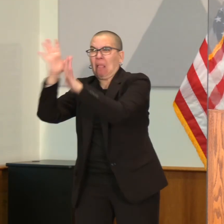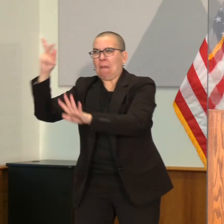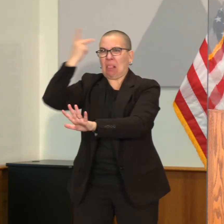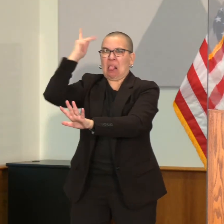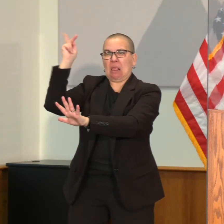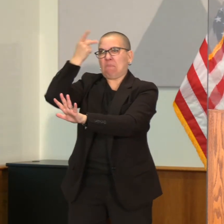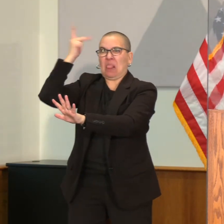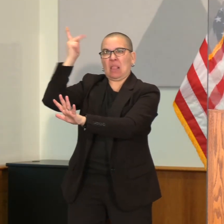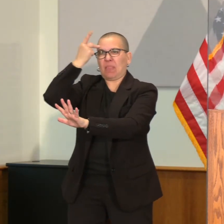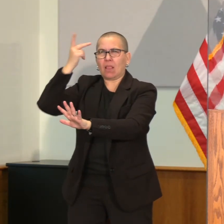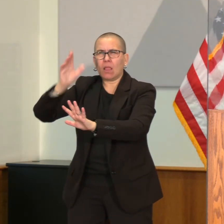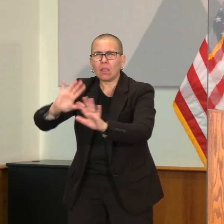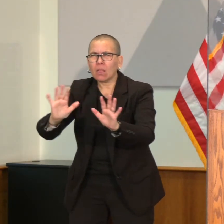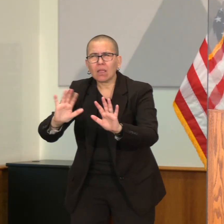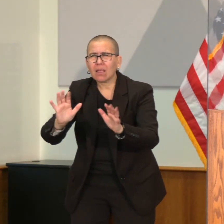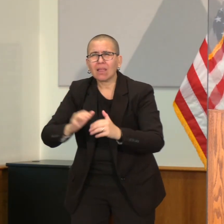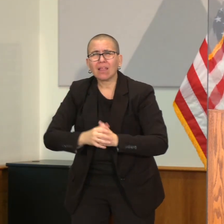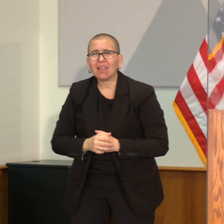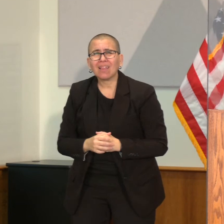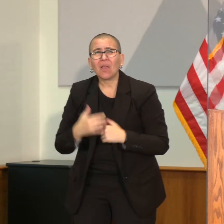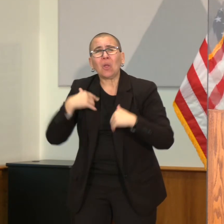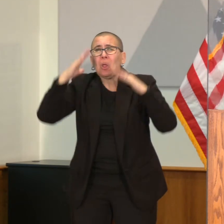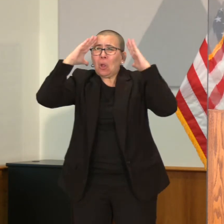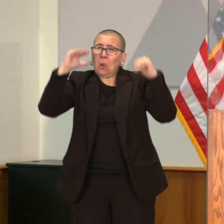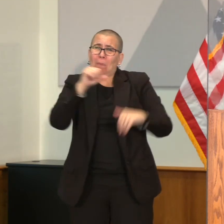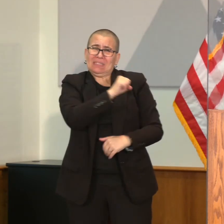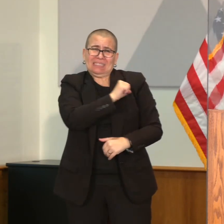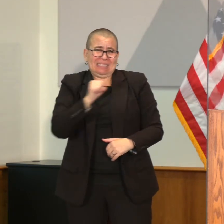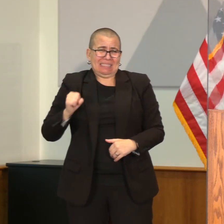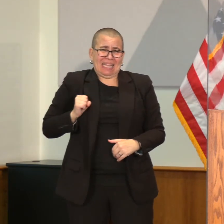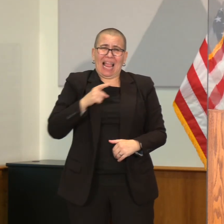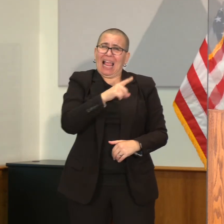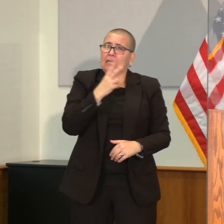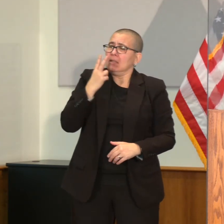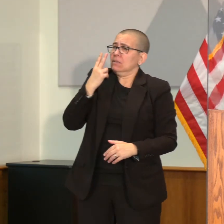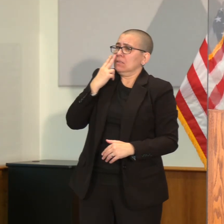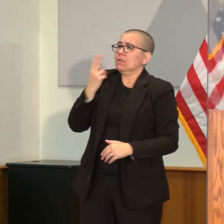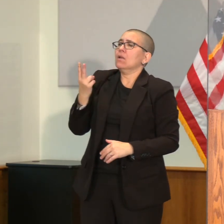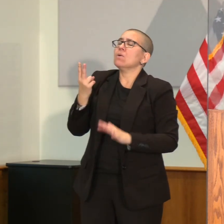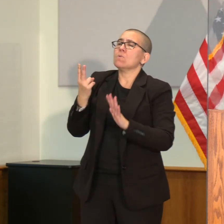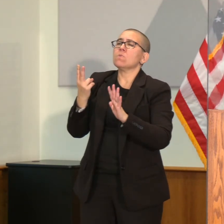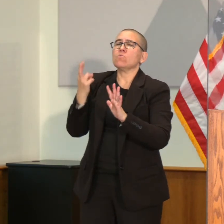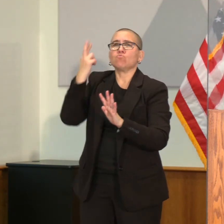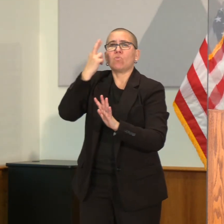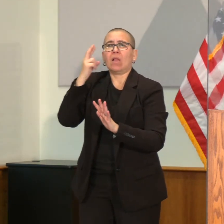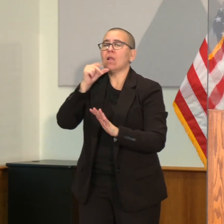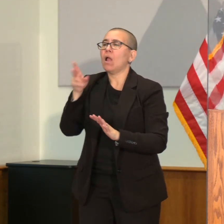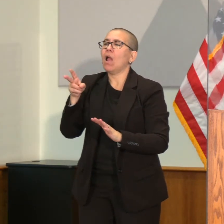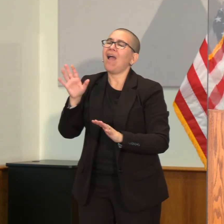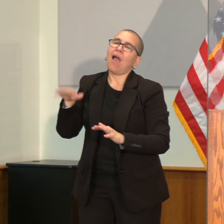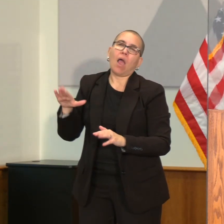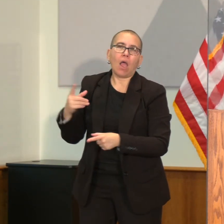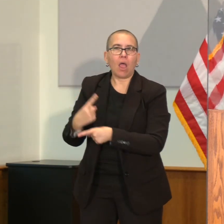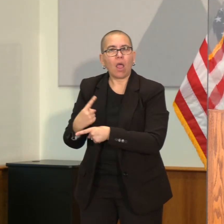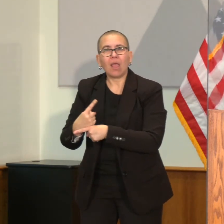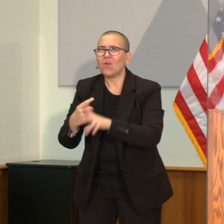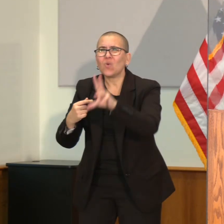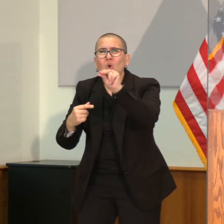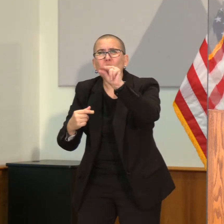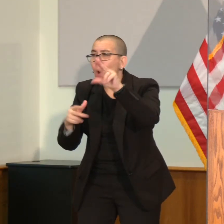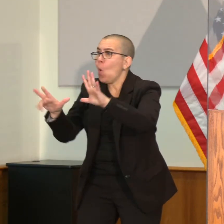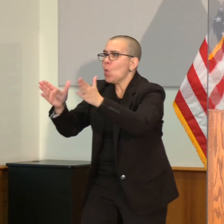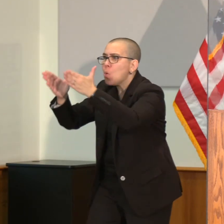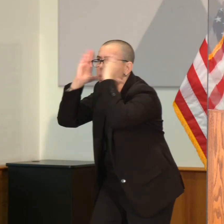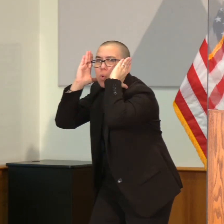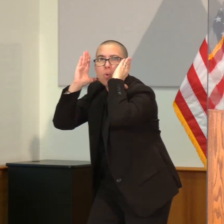I hope the Senate doesn't treat our lives like a bargaining chip. And I truly mean that. And I hope they're listening right now. But